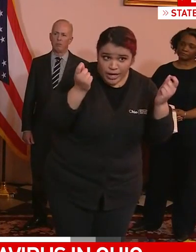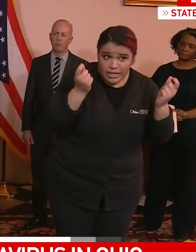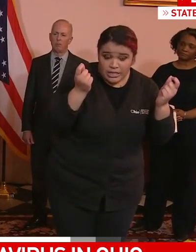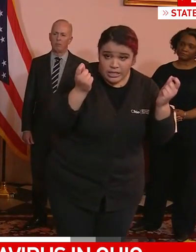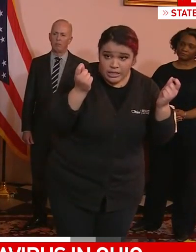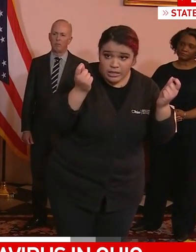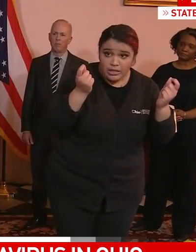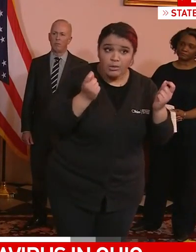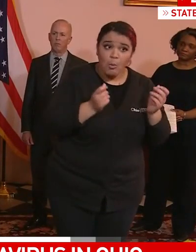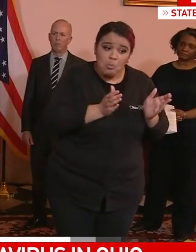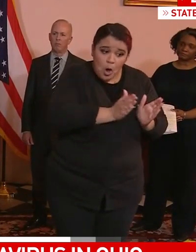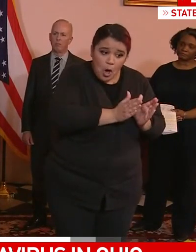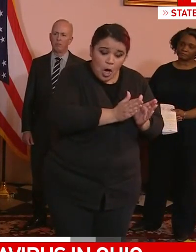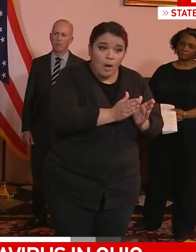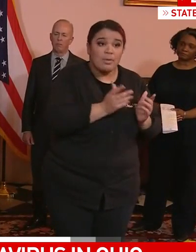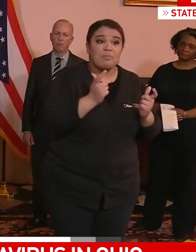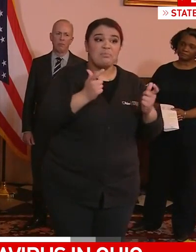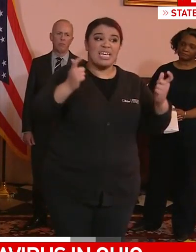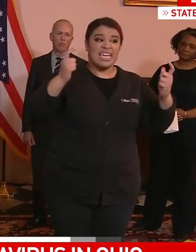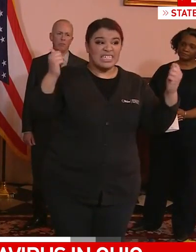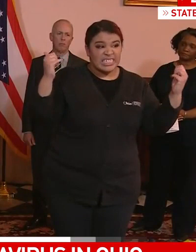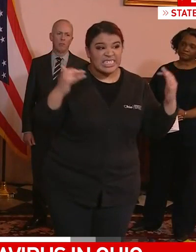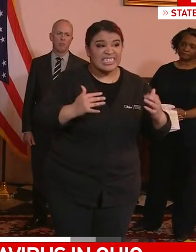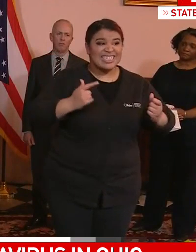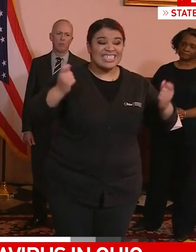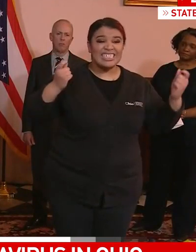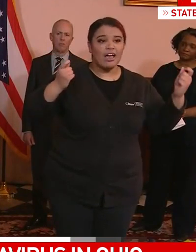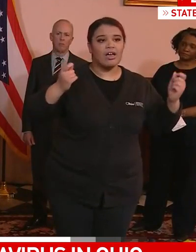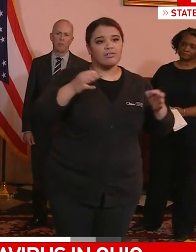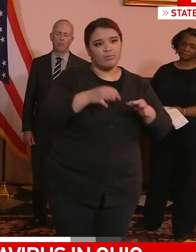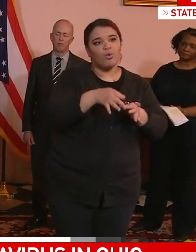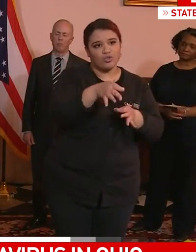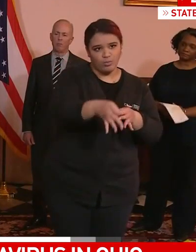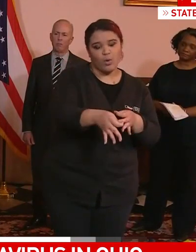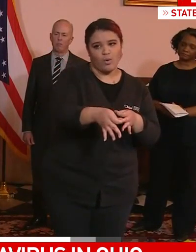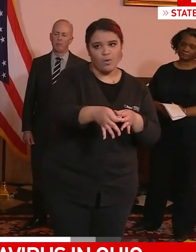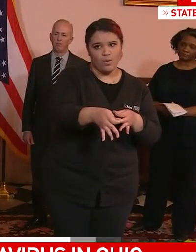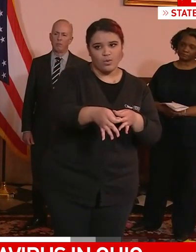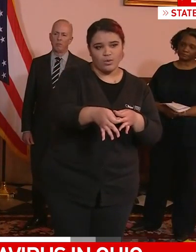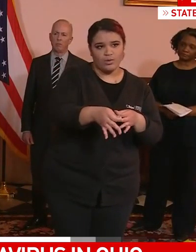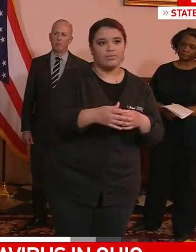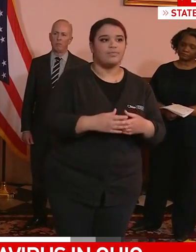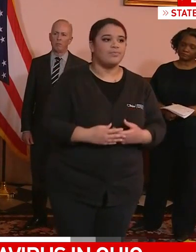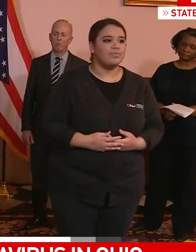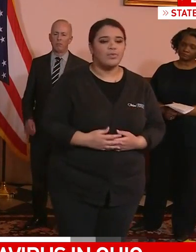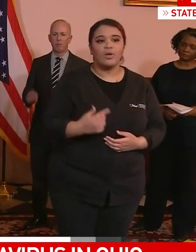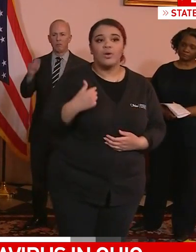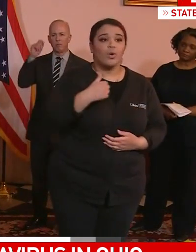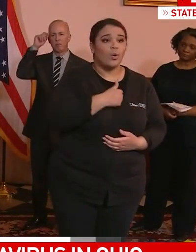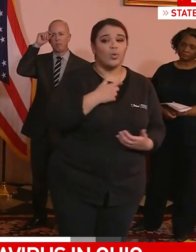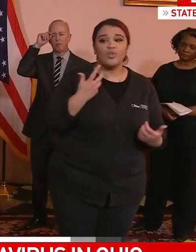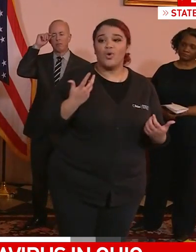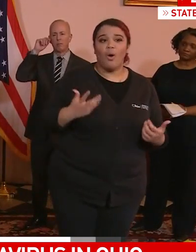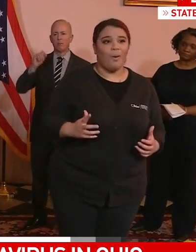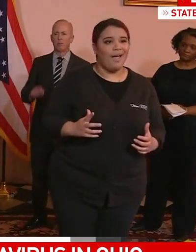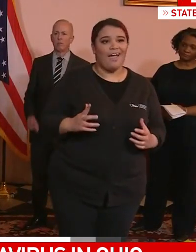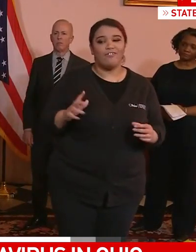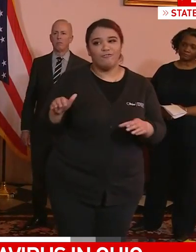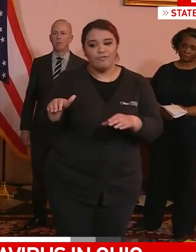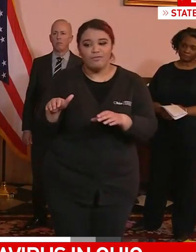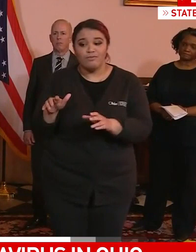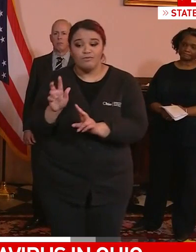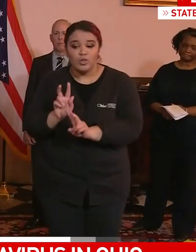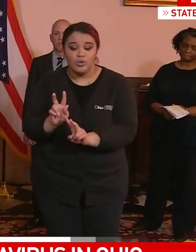postpone the big celebration. The last thing that any of us want is for a funeral or a wedding to be the cause of someone